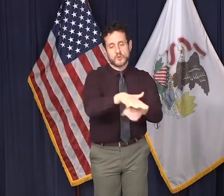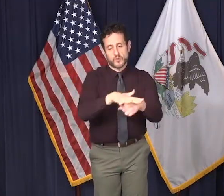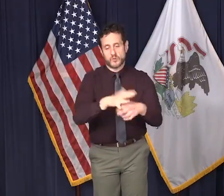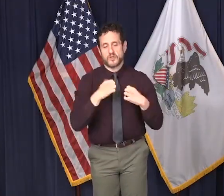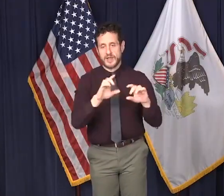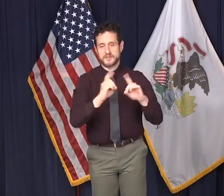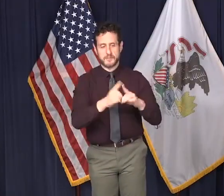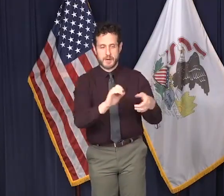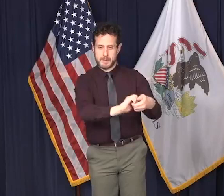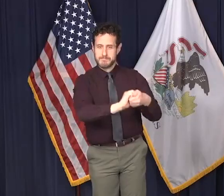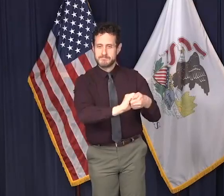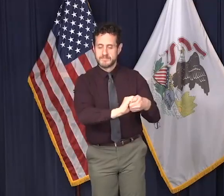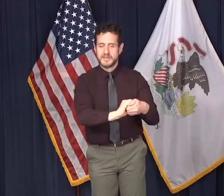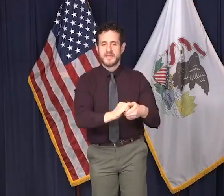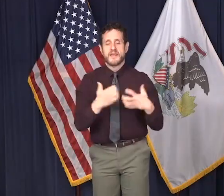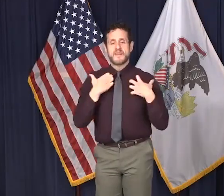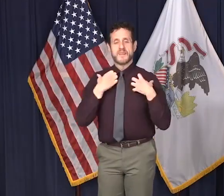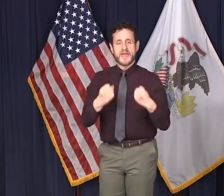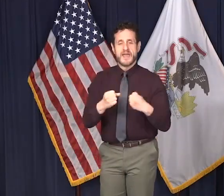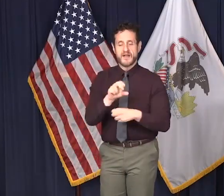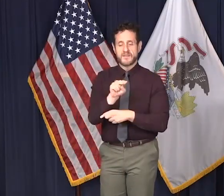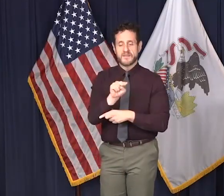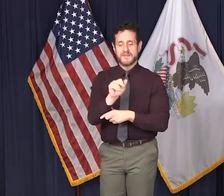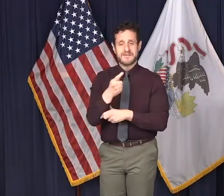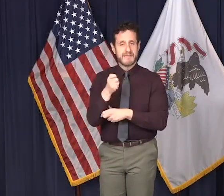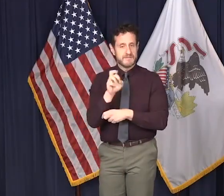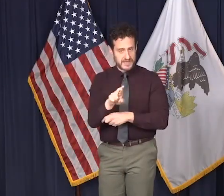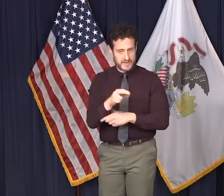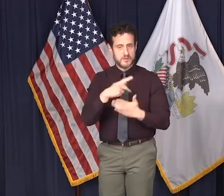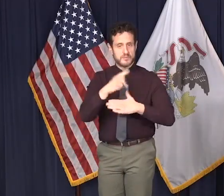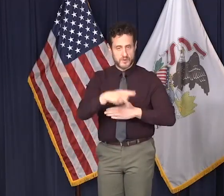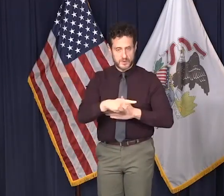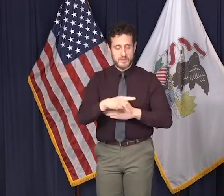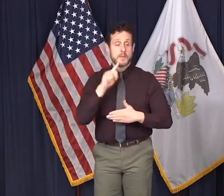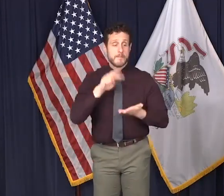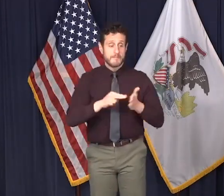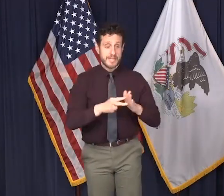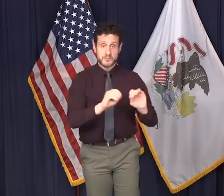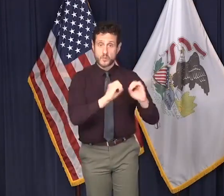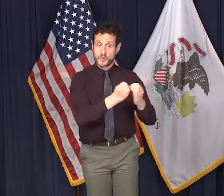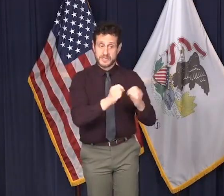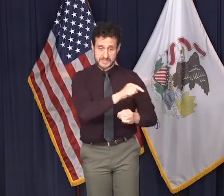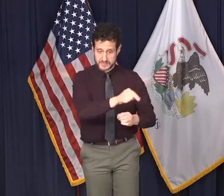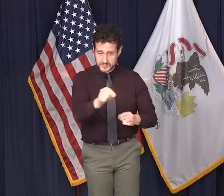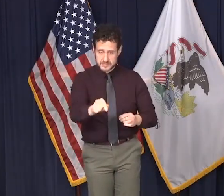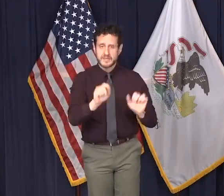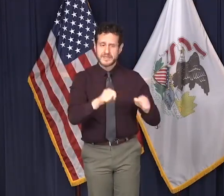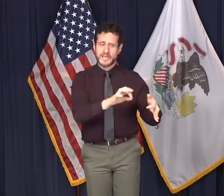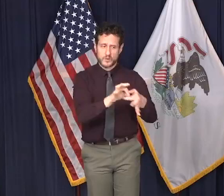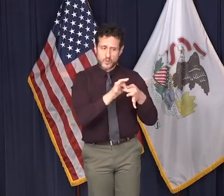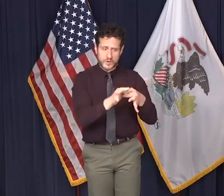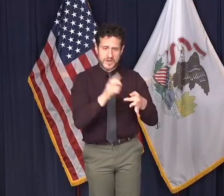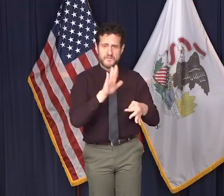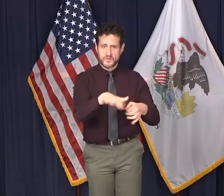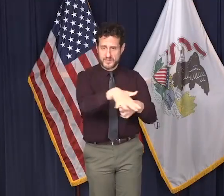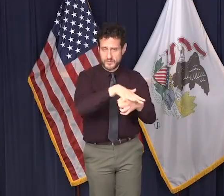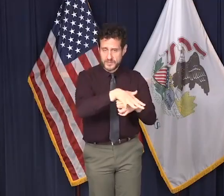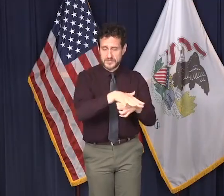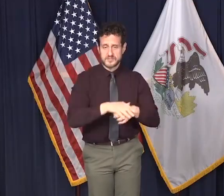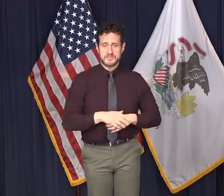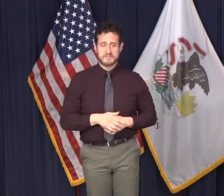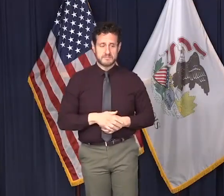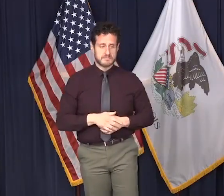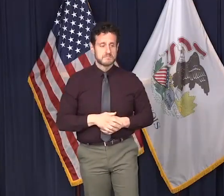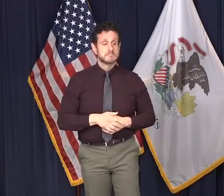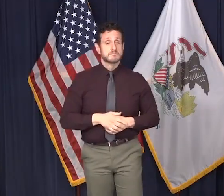Pandemic Health Navigator Program is geared toward organizations able to serve as coordinators for their region,